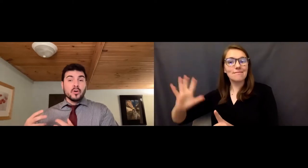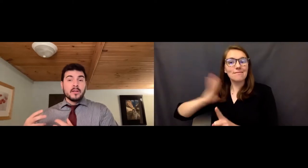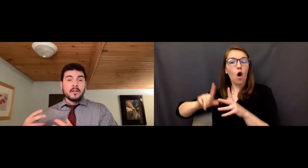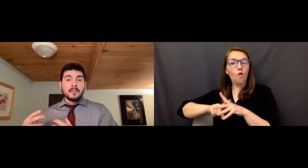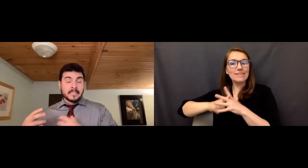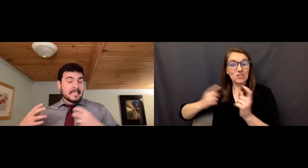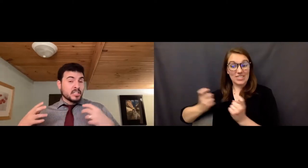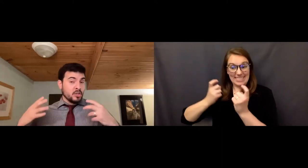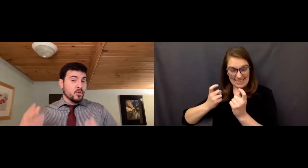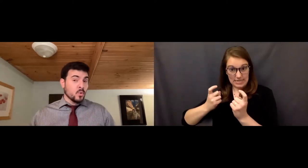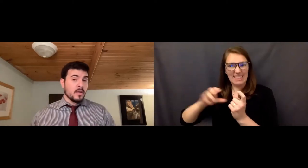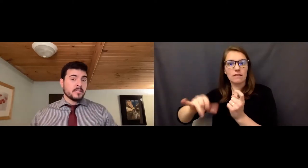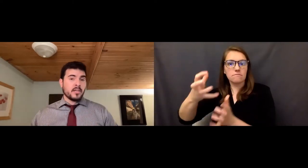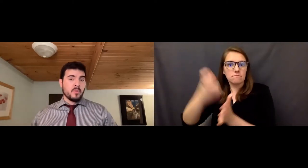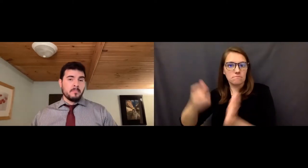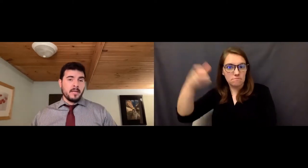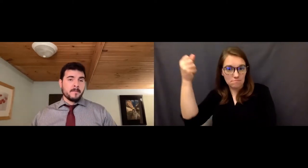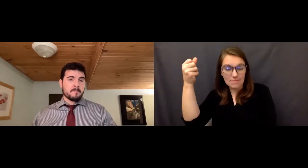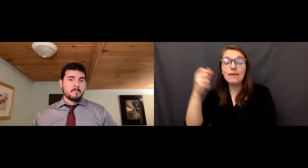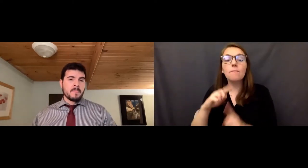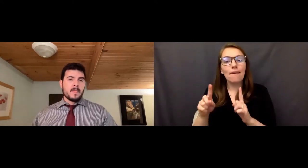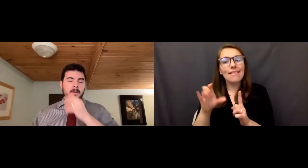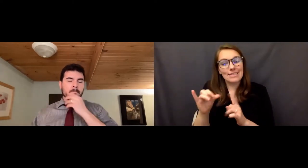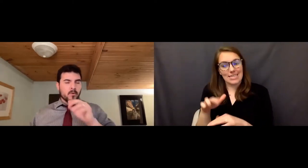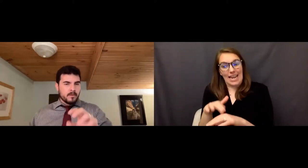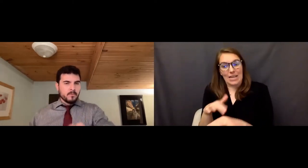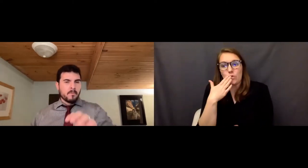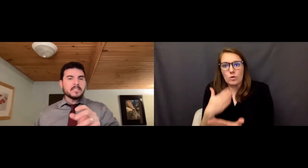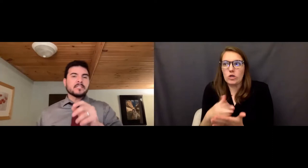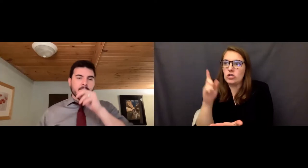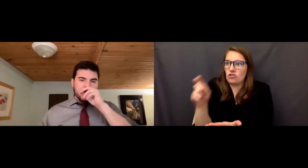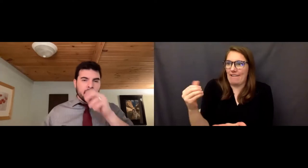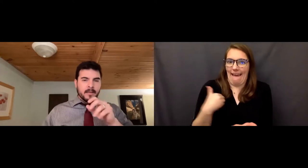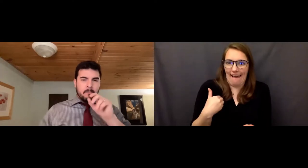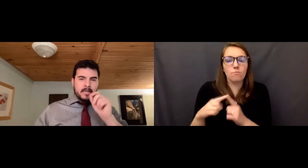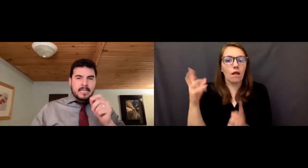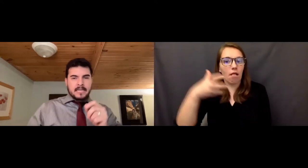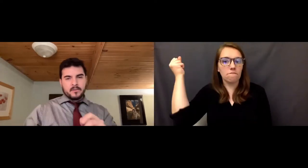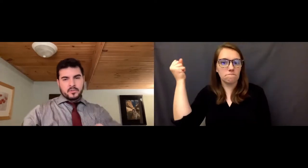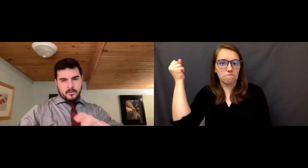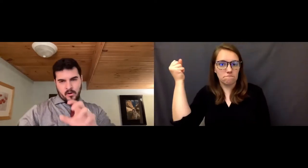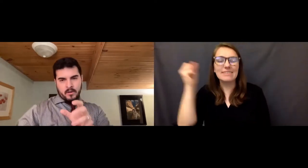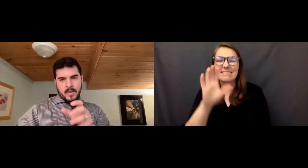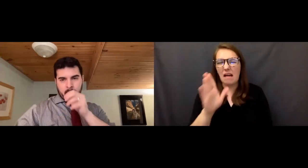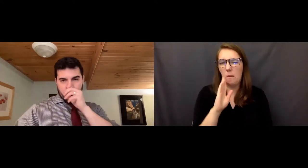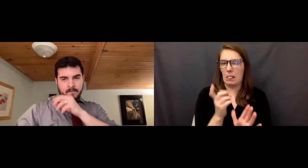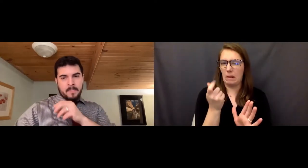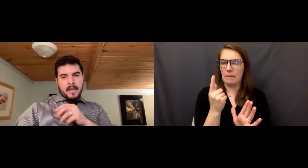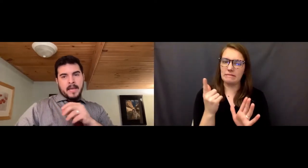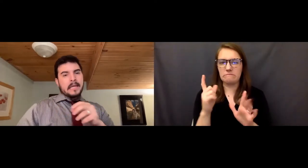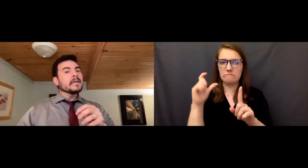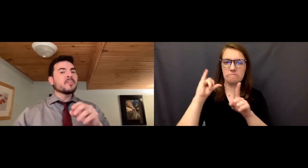natural good that's actually due to the human being. So parts of this are going to be a bit technical, so I'll keep it